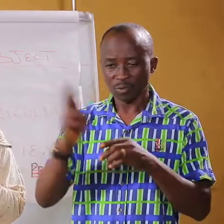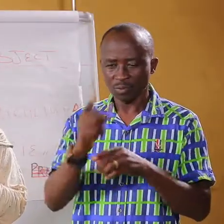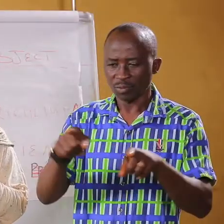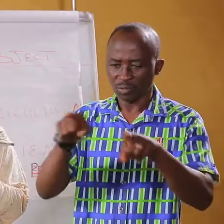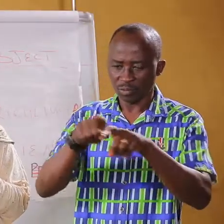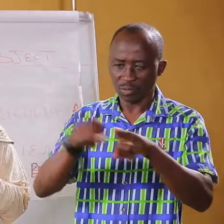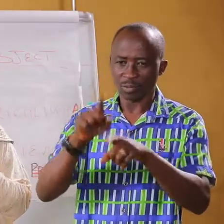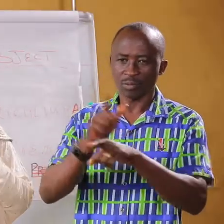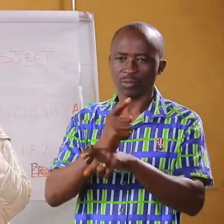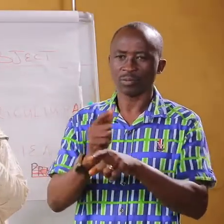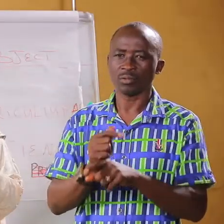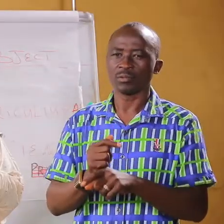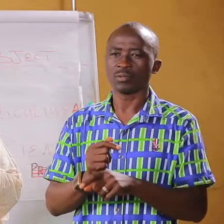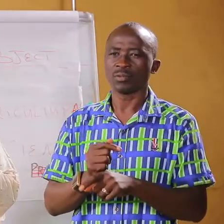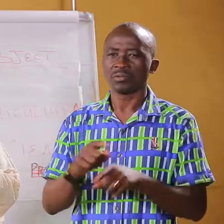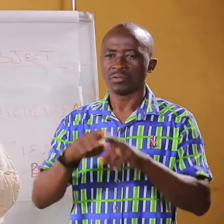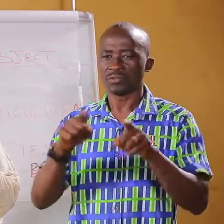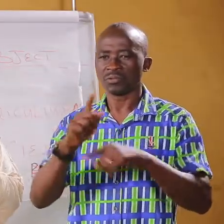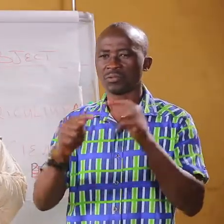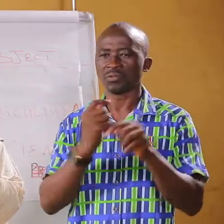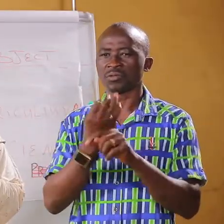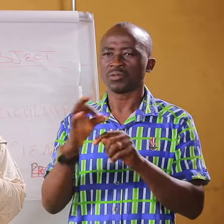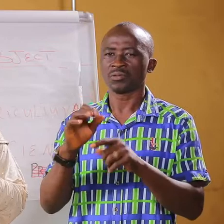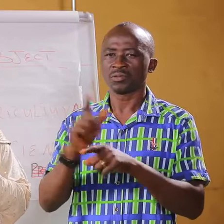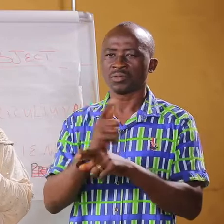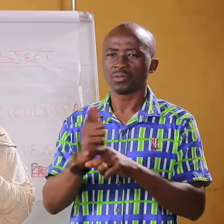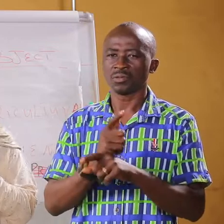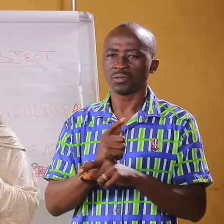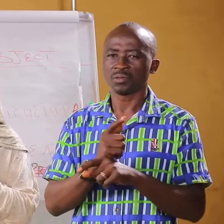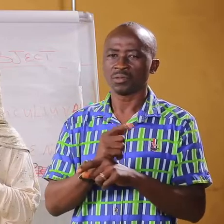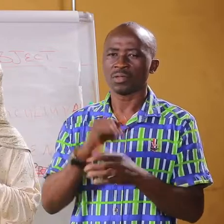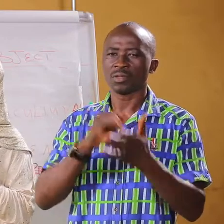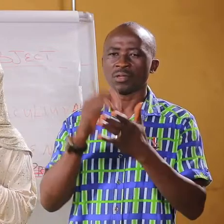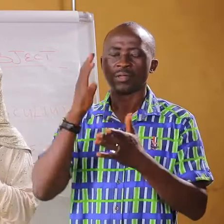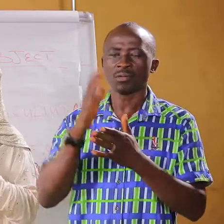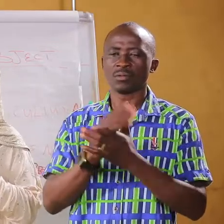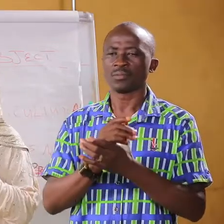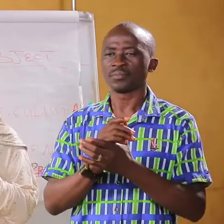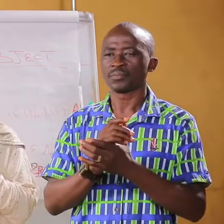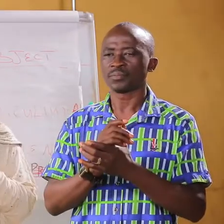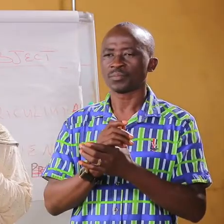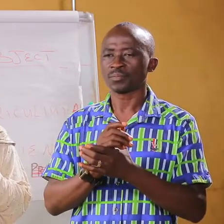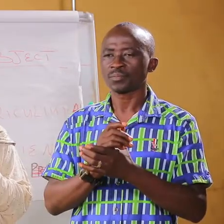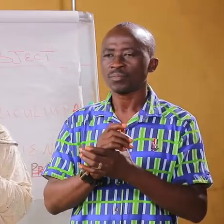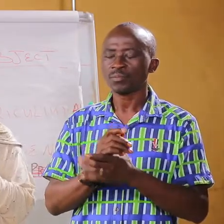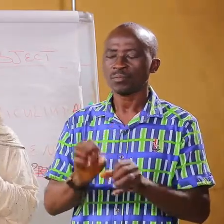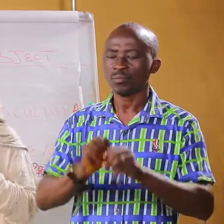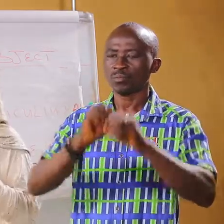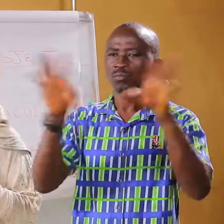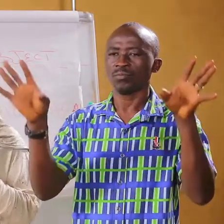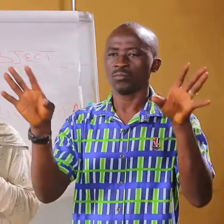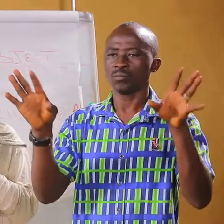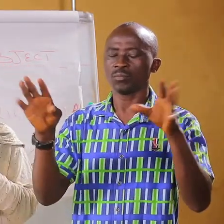piece of land, cultivating different type of crops on the same piece of land, it will It will ensure the spread